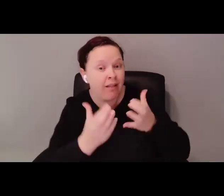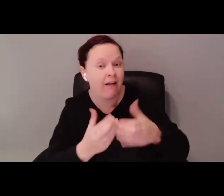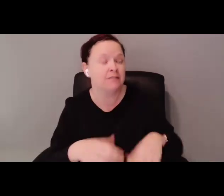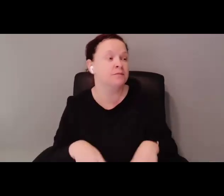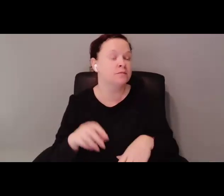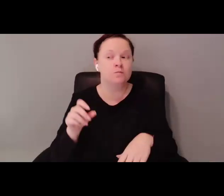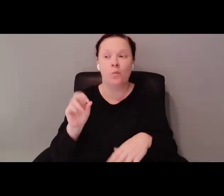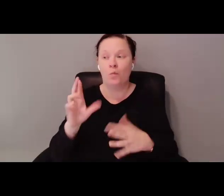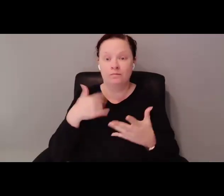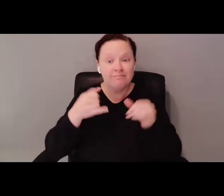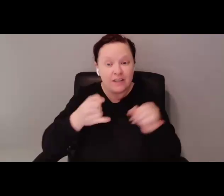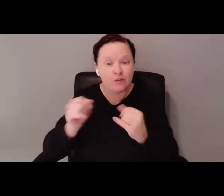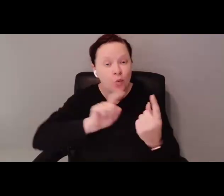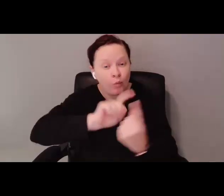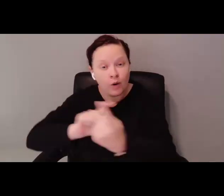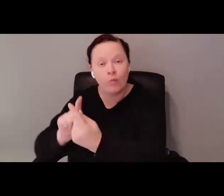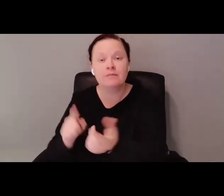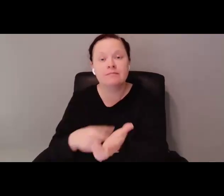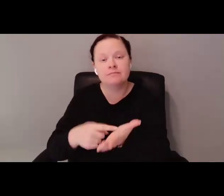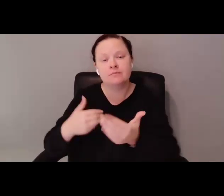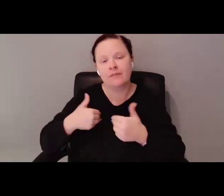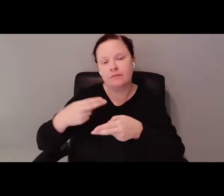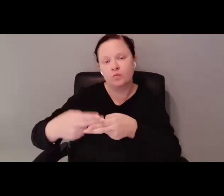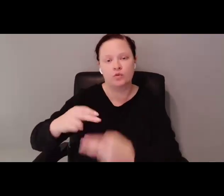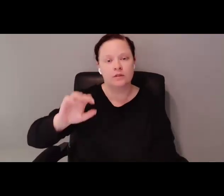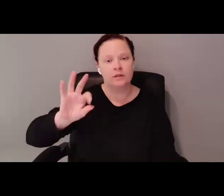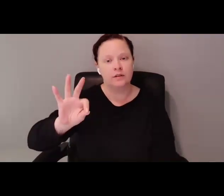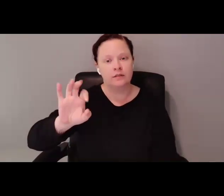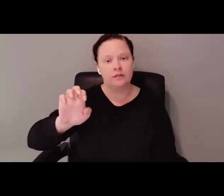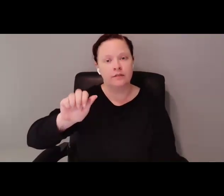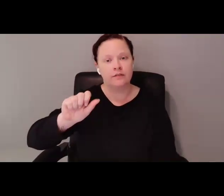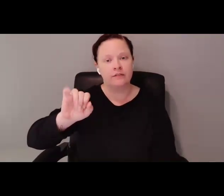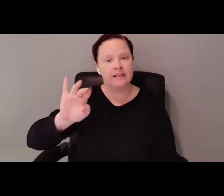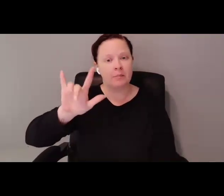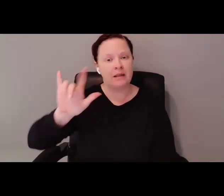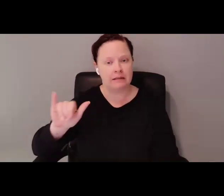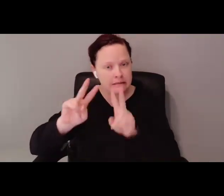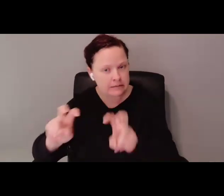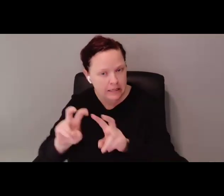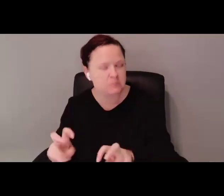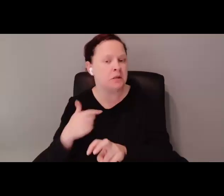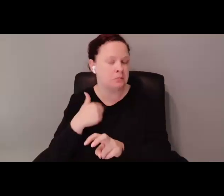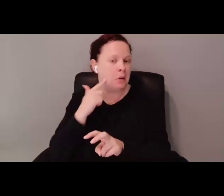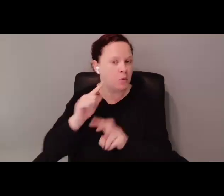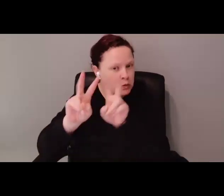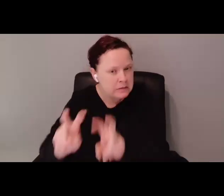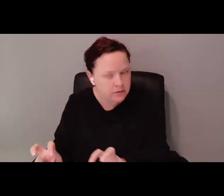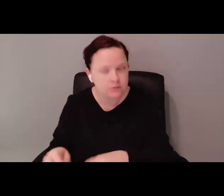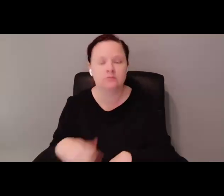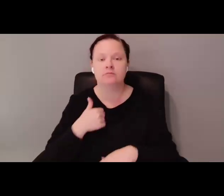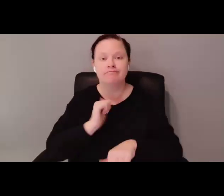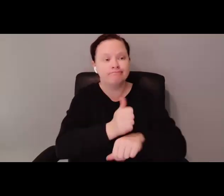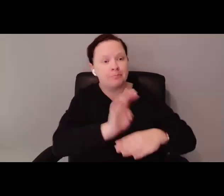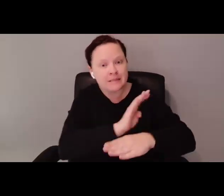also individually when I do a feasibility assessment, or we make a business plan, or I do